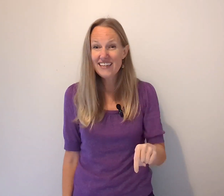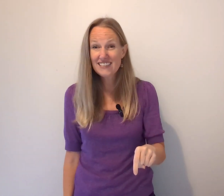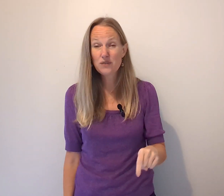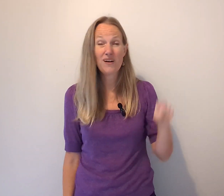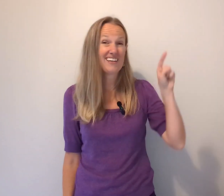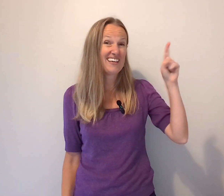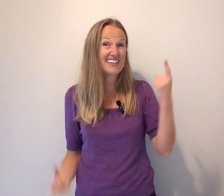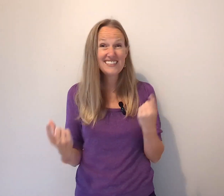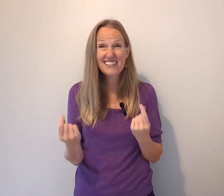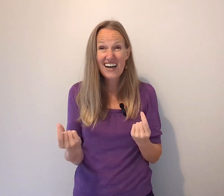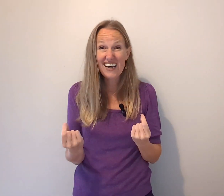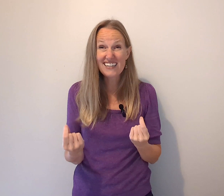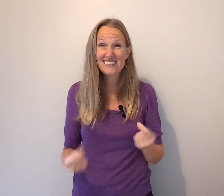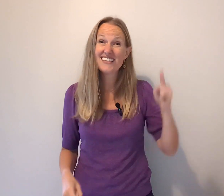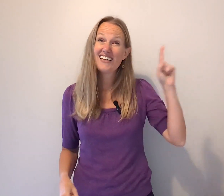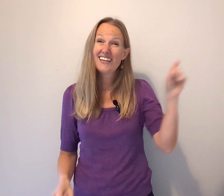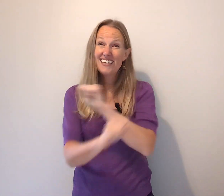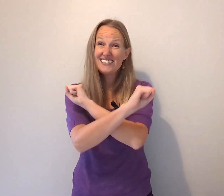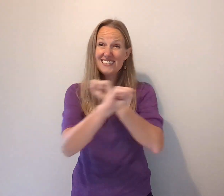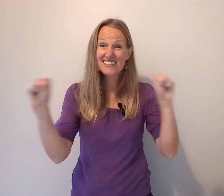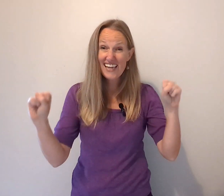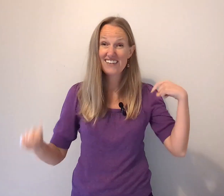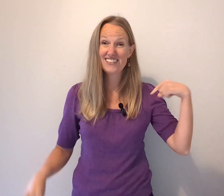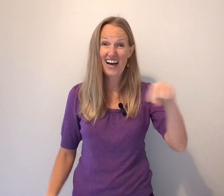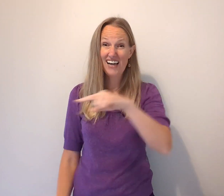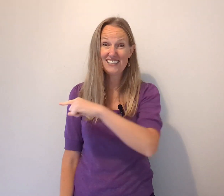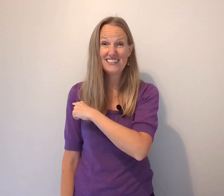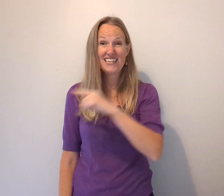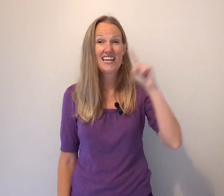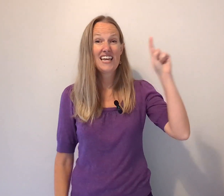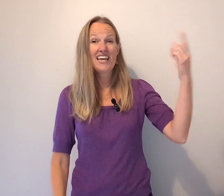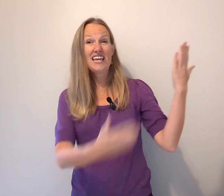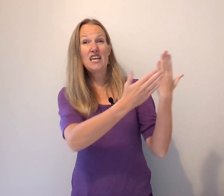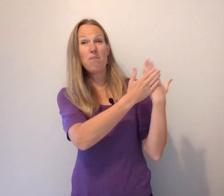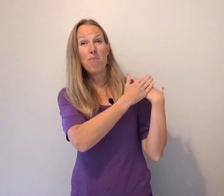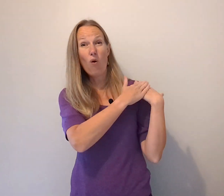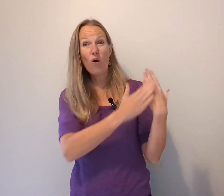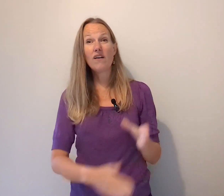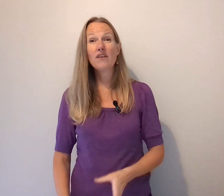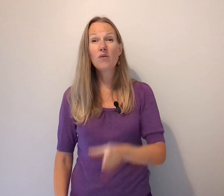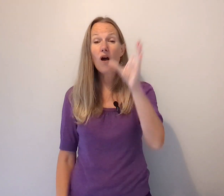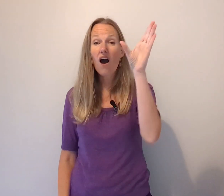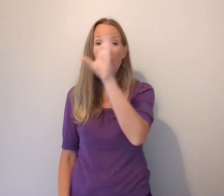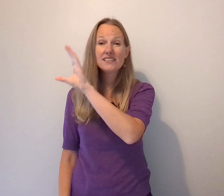This is what he does. He saves us. He bore the cross.